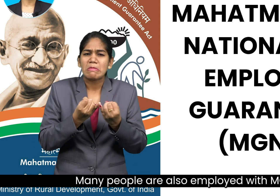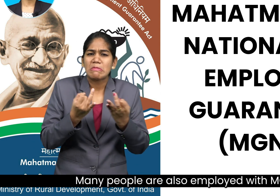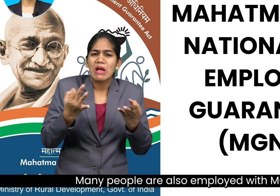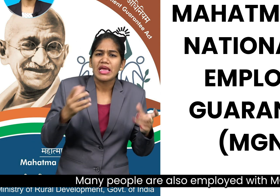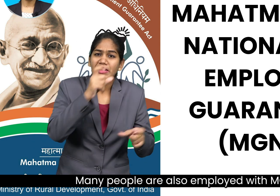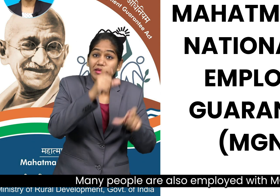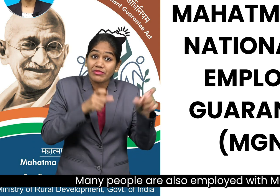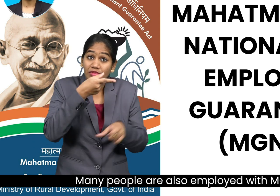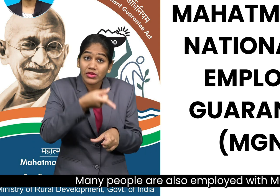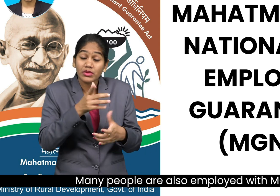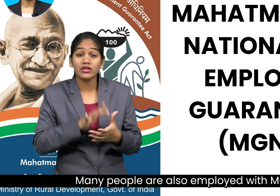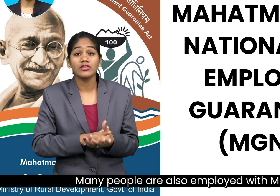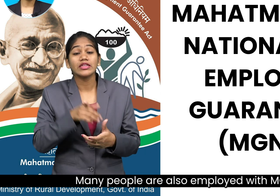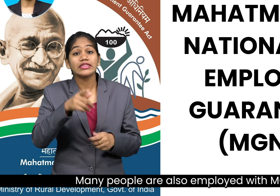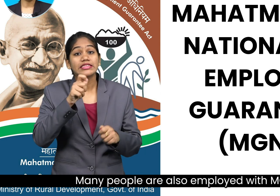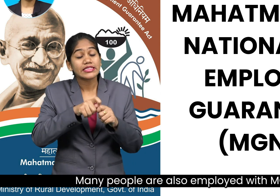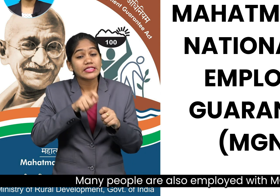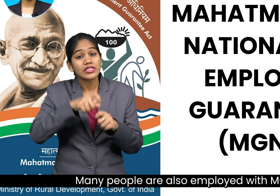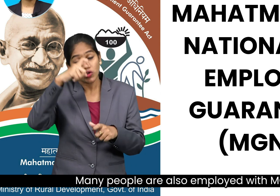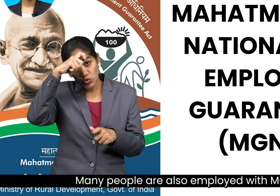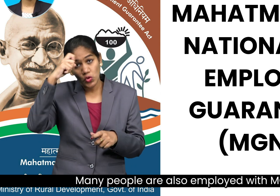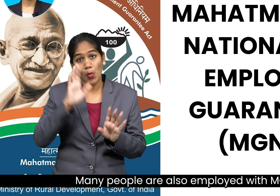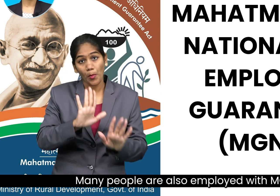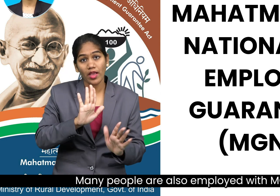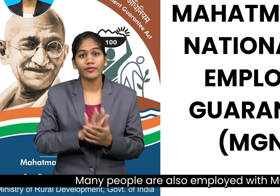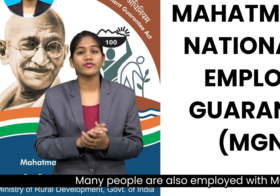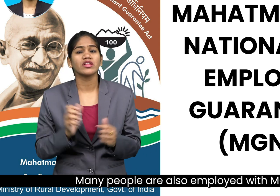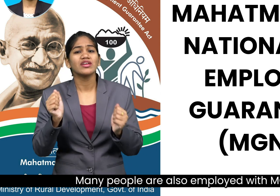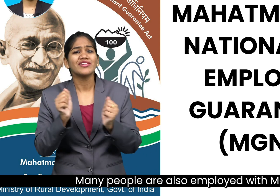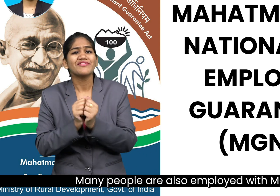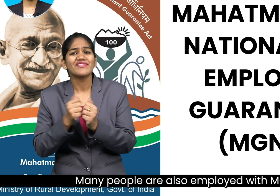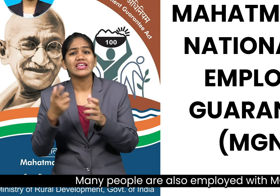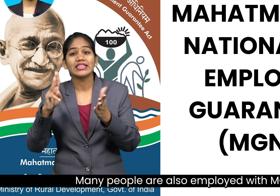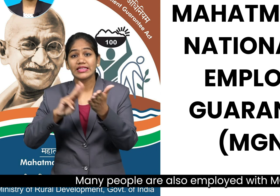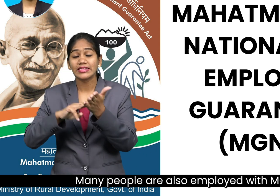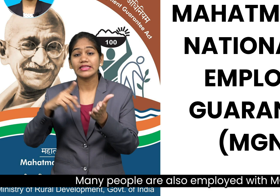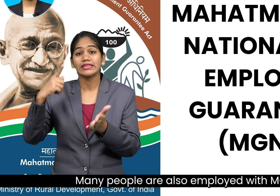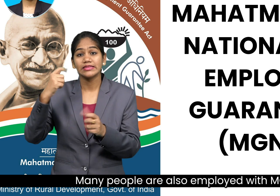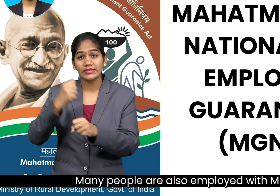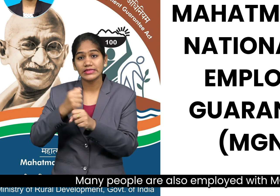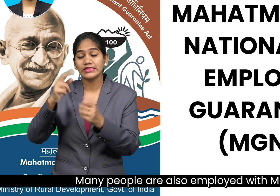Many people are also employed with Manrega